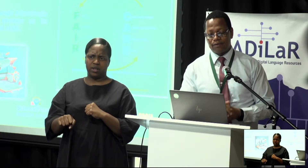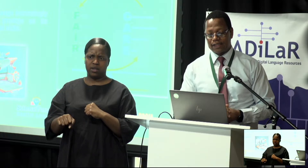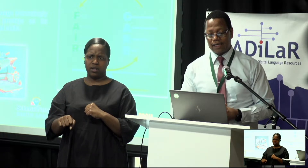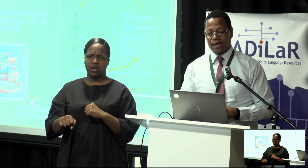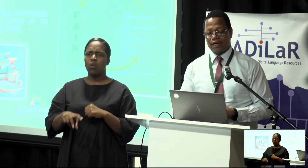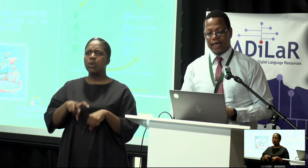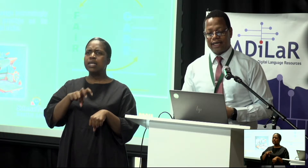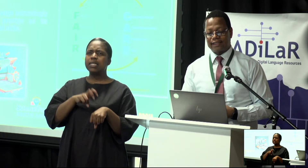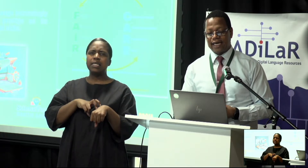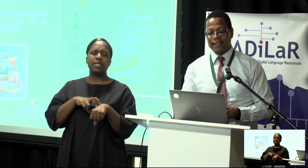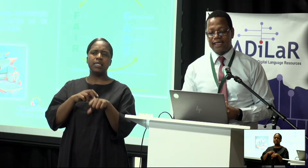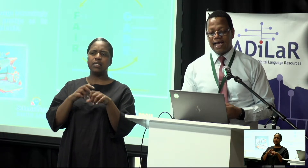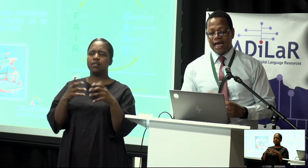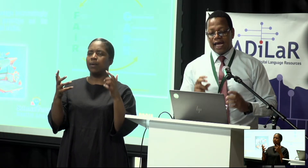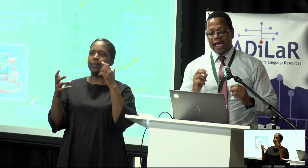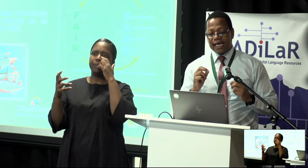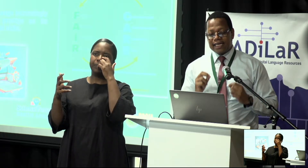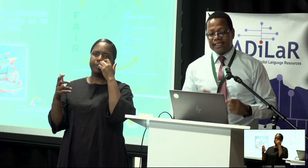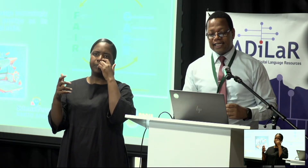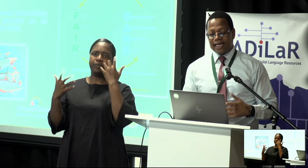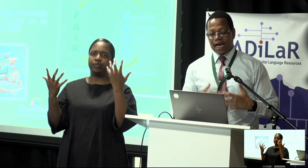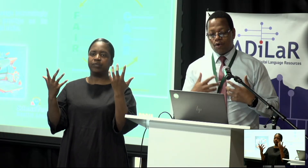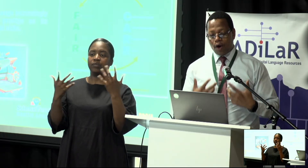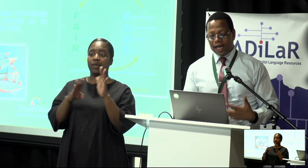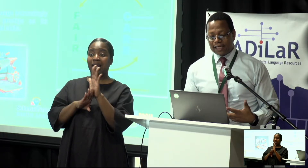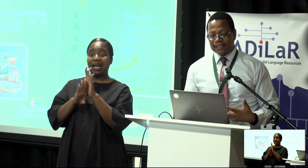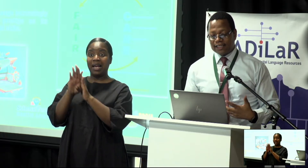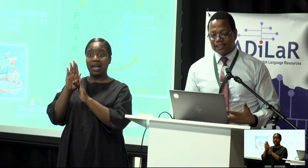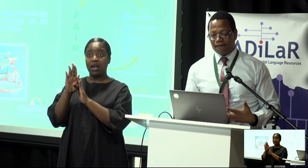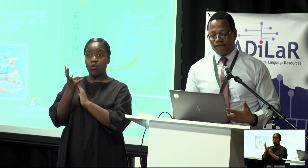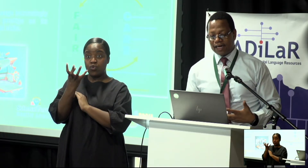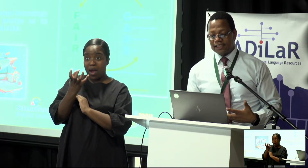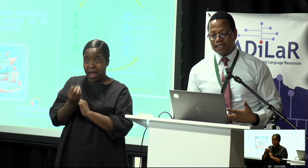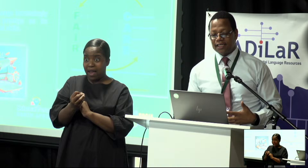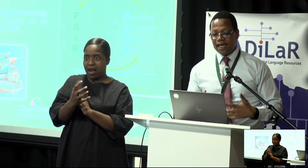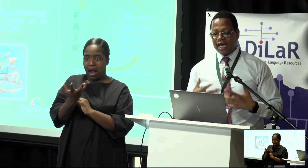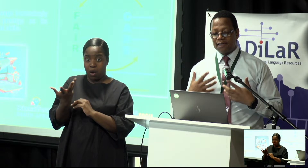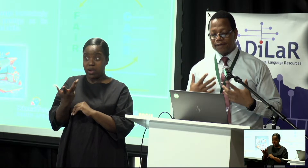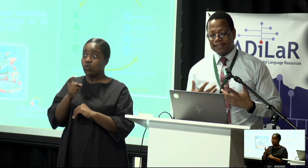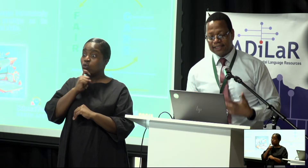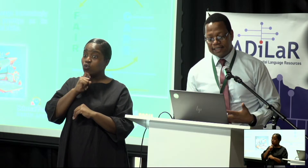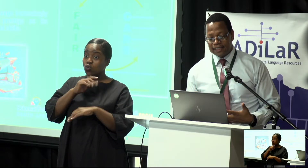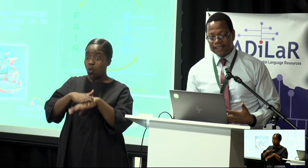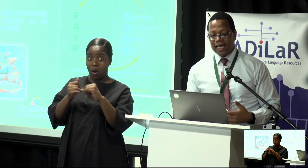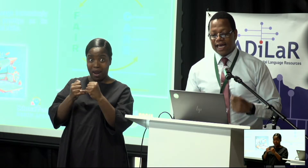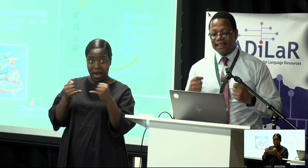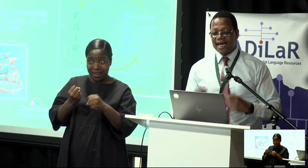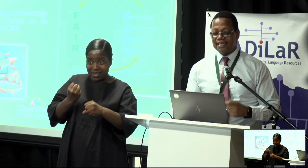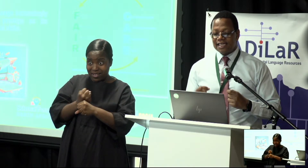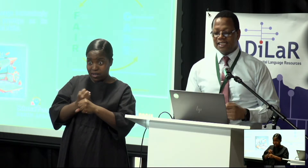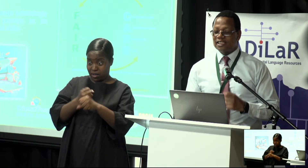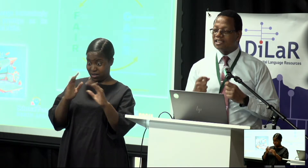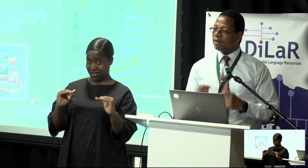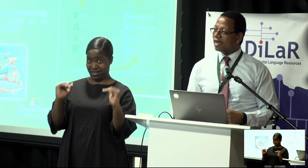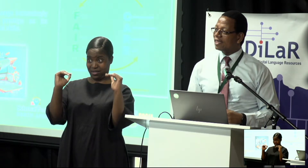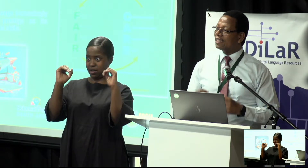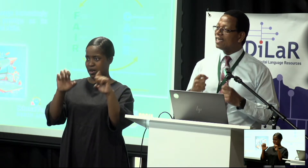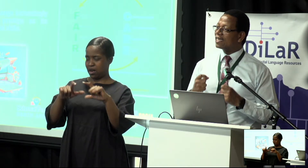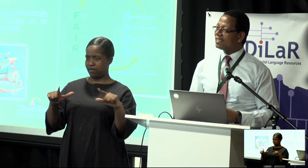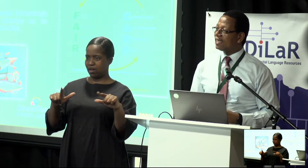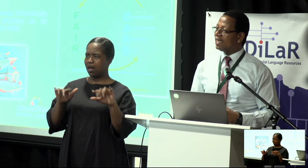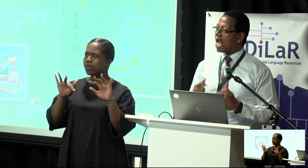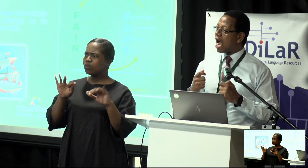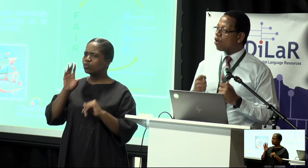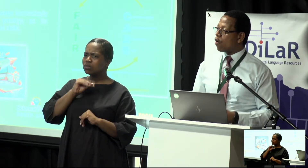what Kona here says, increasingly acquires a digital function and prestige, and that its